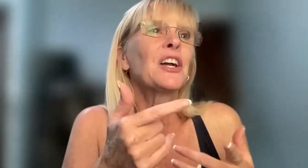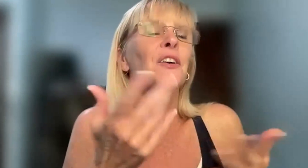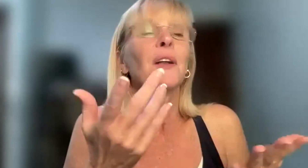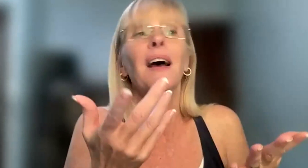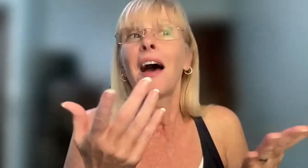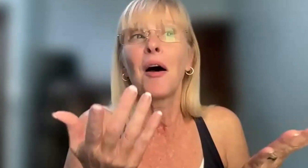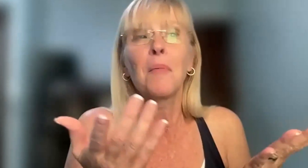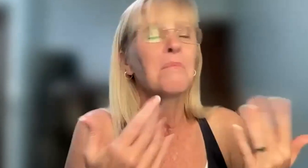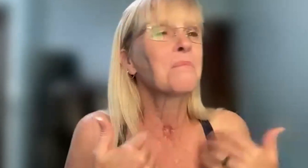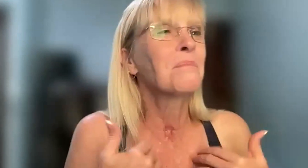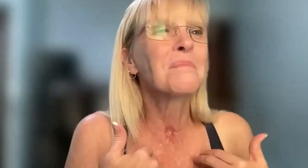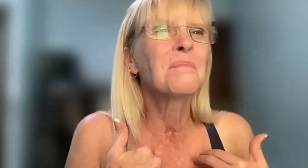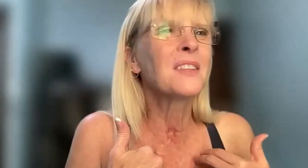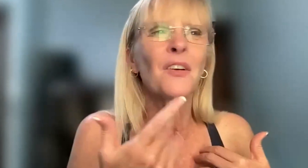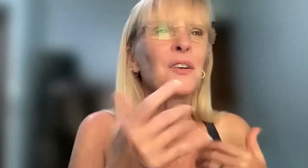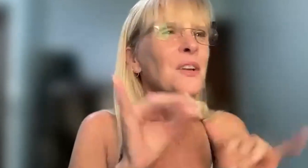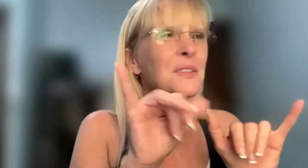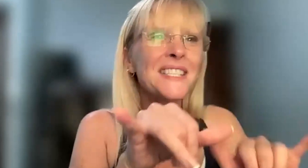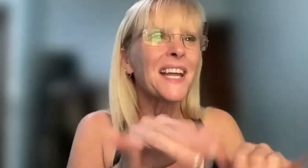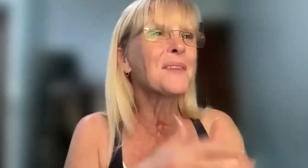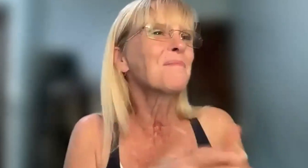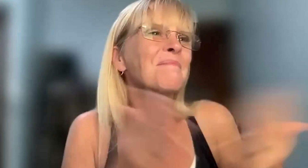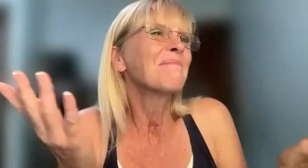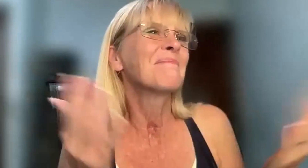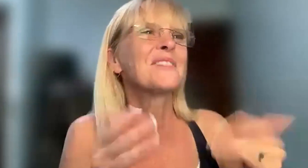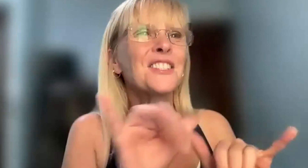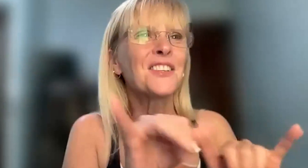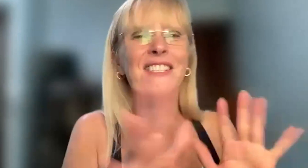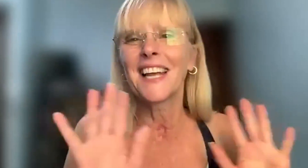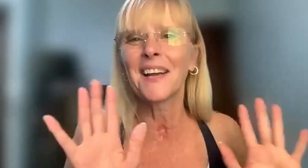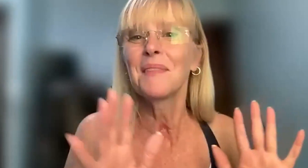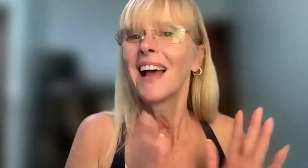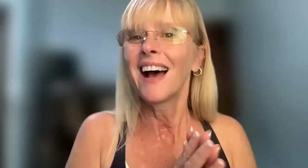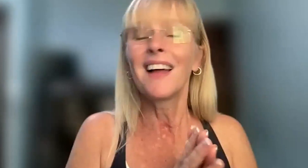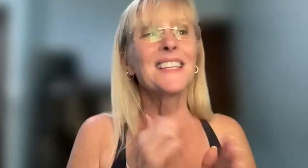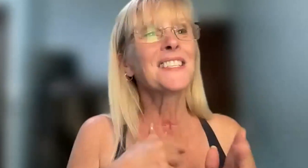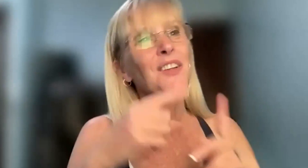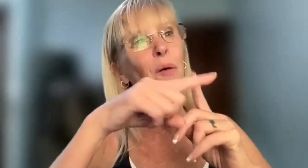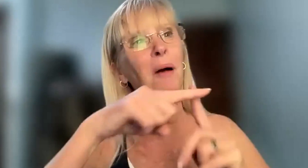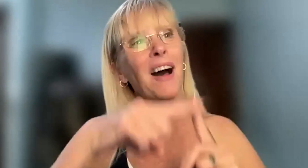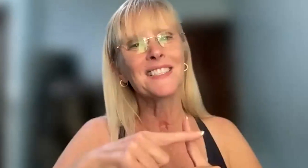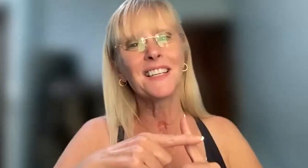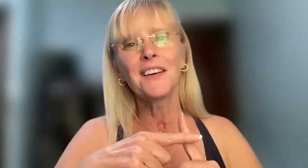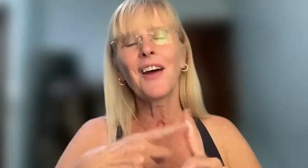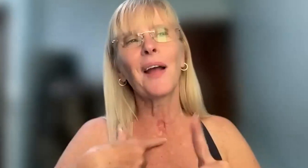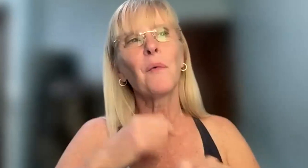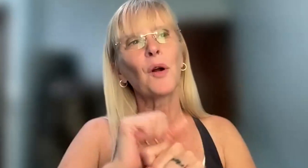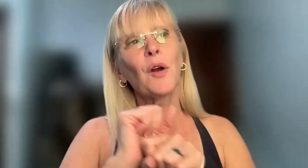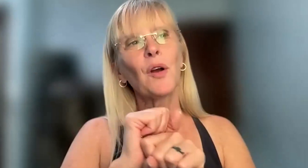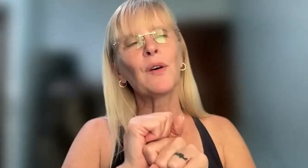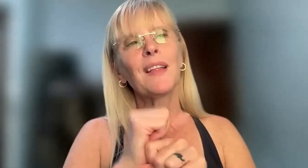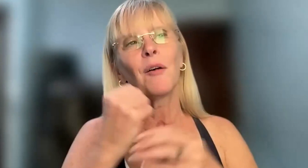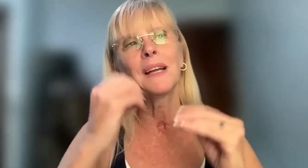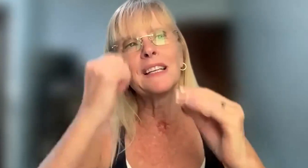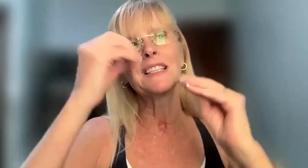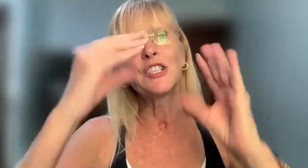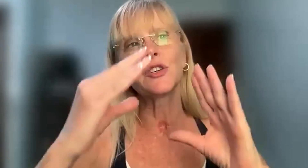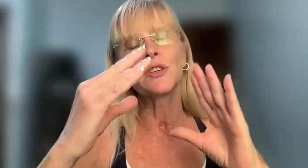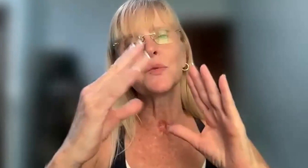here, don't stay. Just don't stay. This is all positive. I work with helping teachers